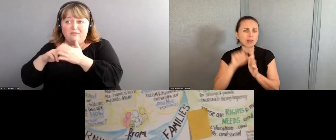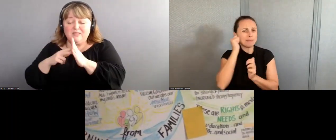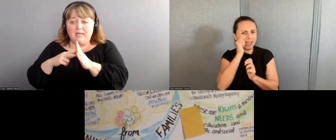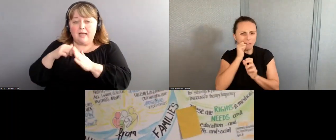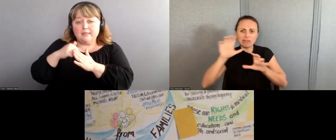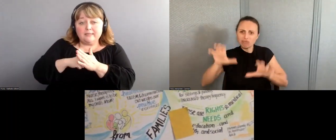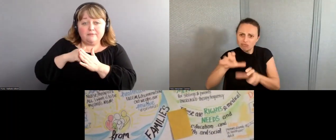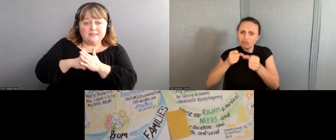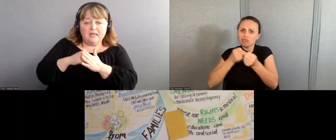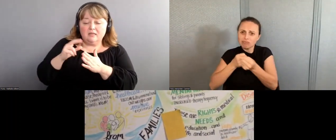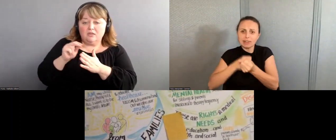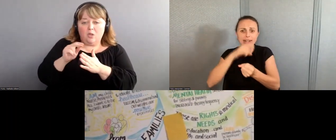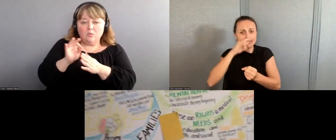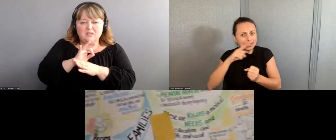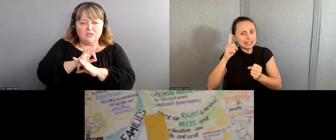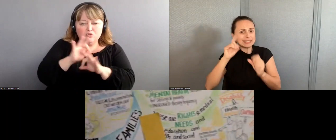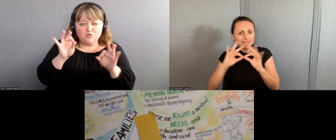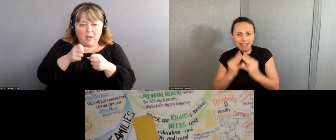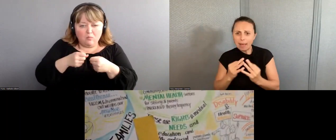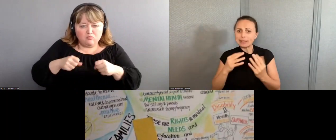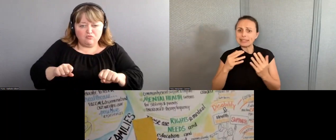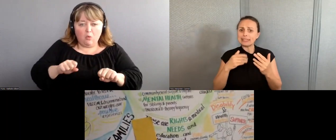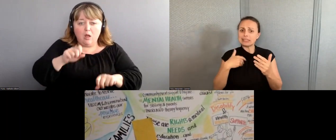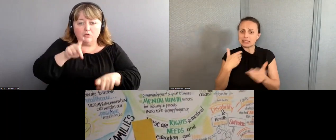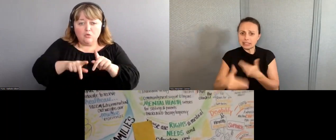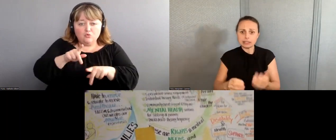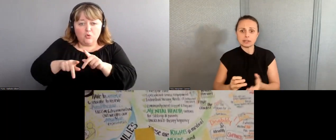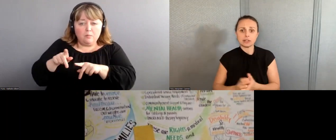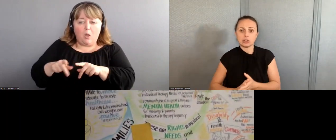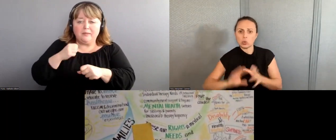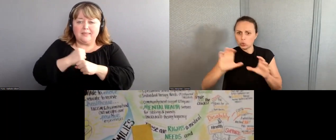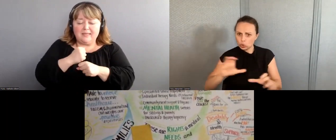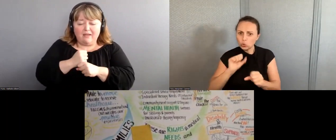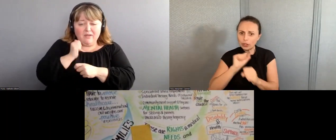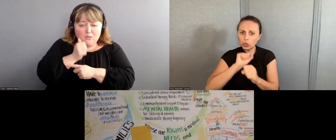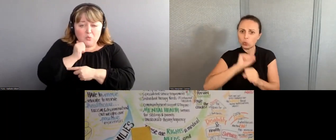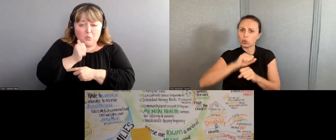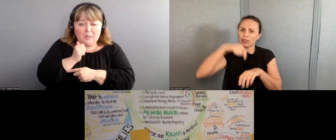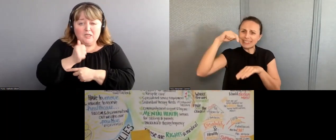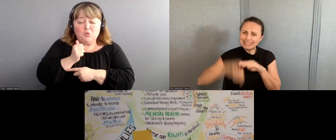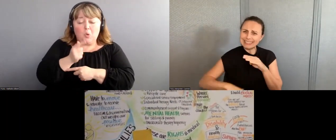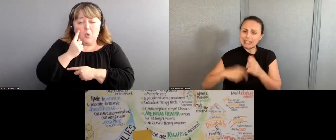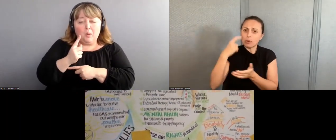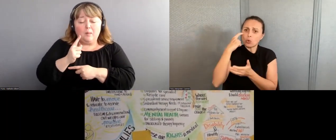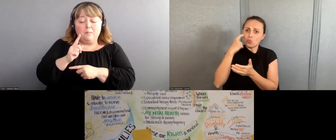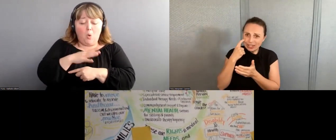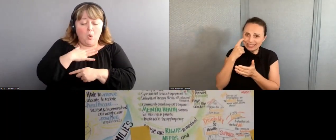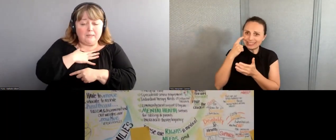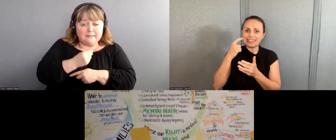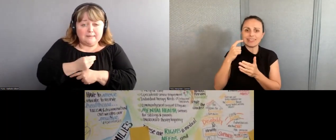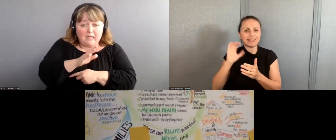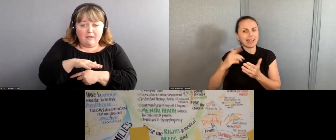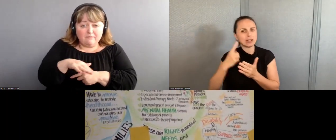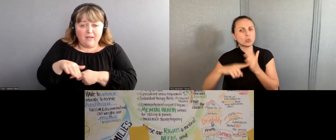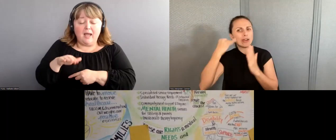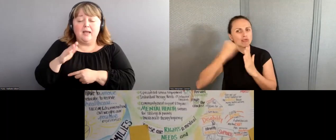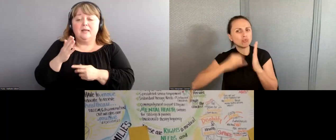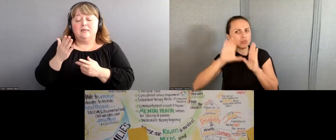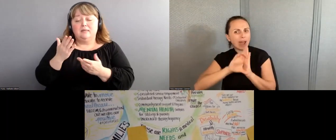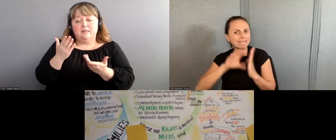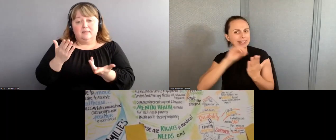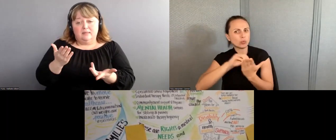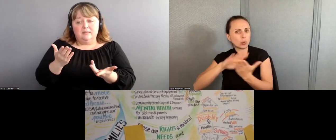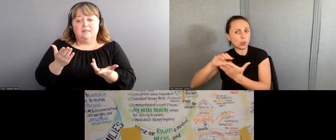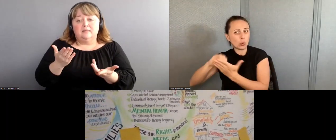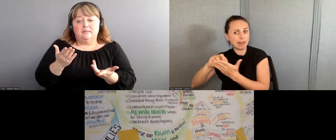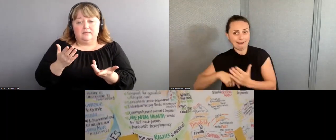your kids and for your families, and doing this work of deep witnessing, which is what graphic recording is. I